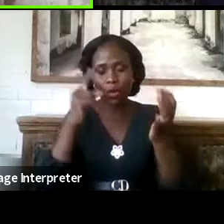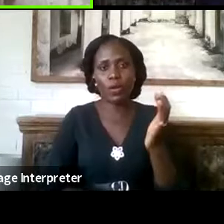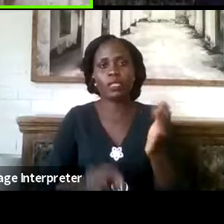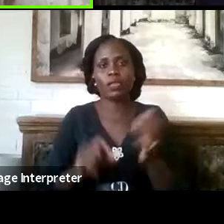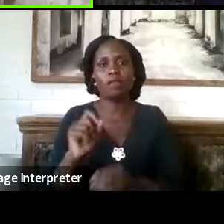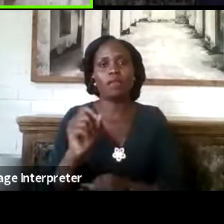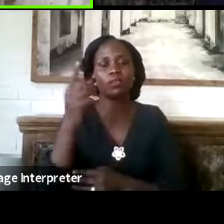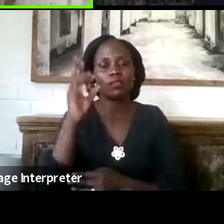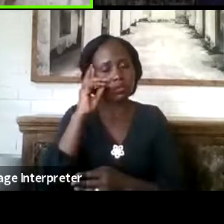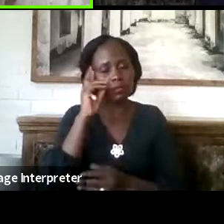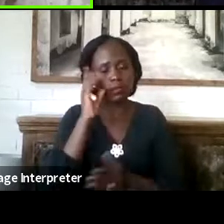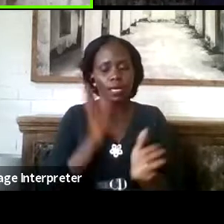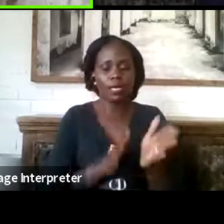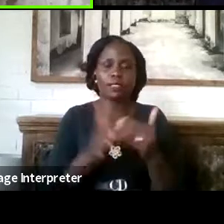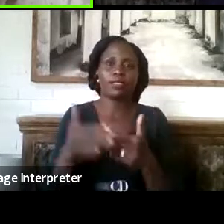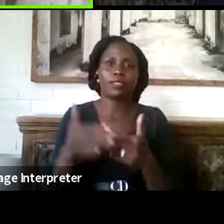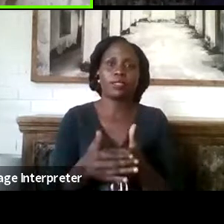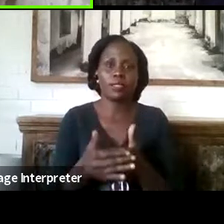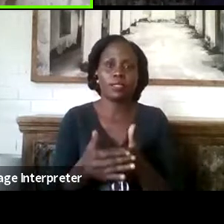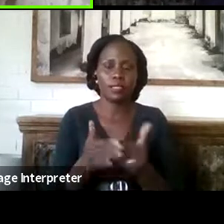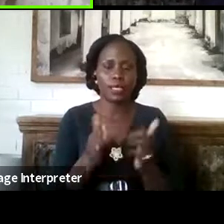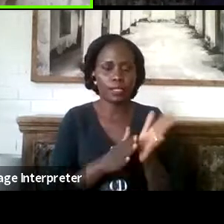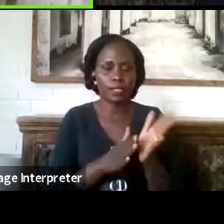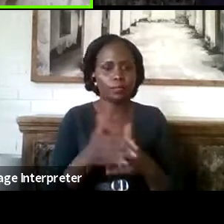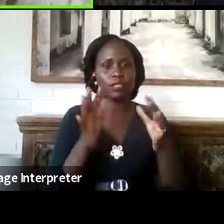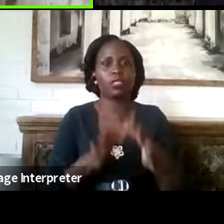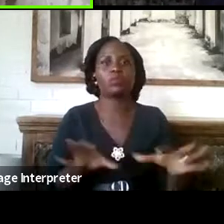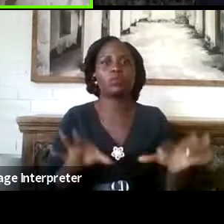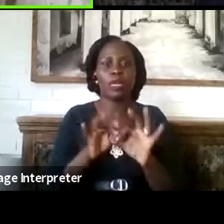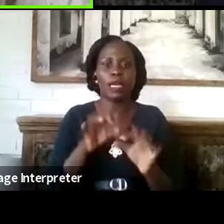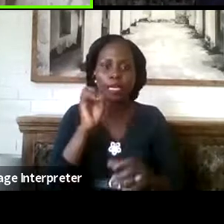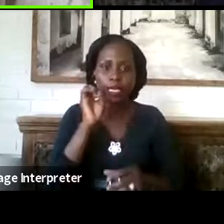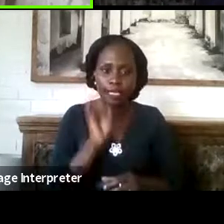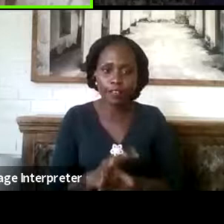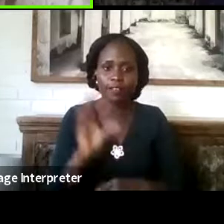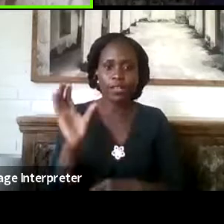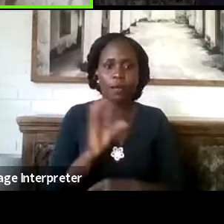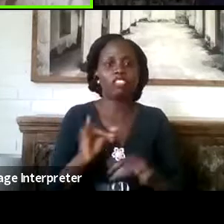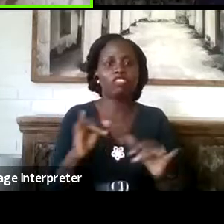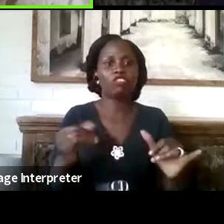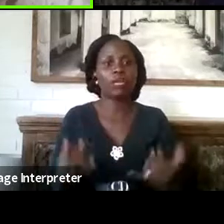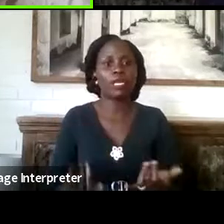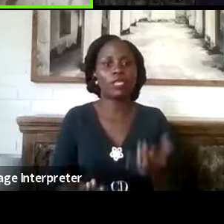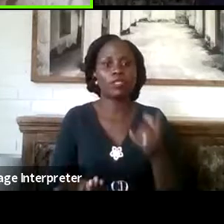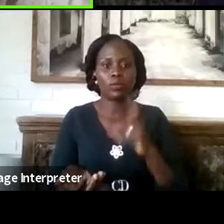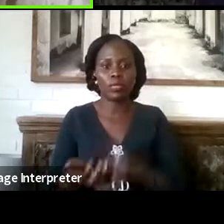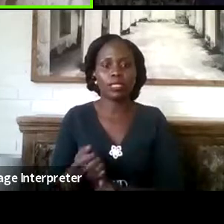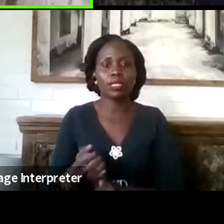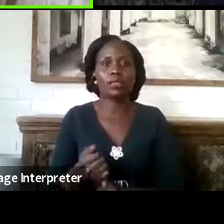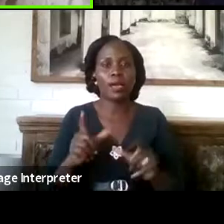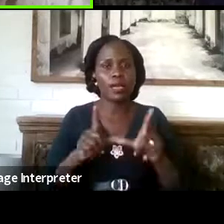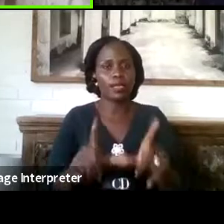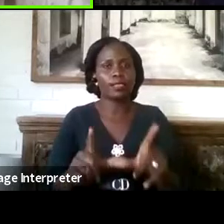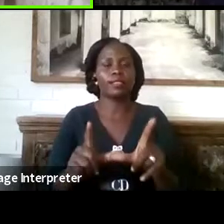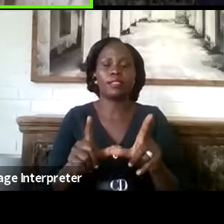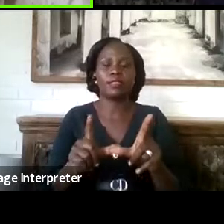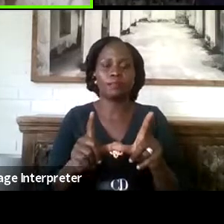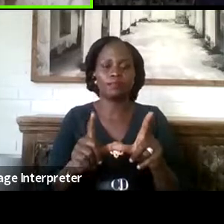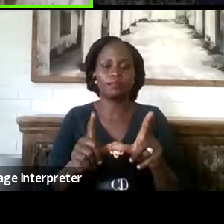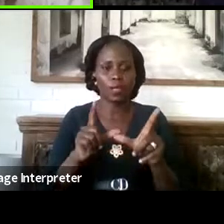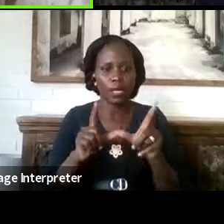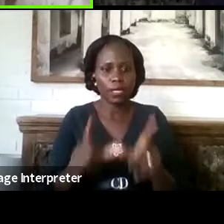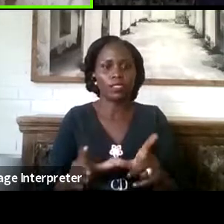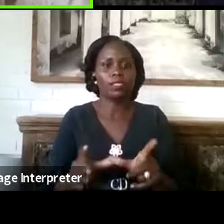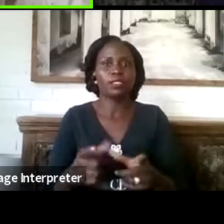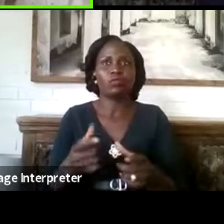outset. If a company is trying to get the license to broadcast, then